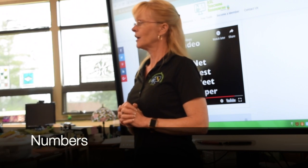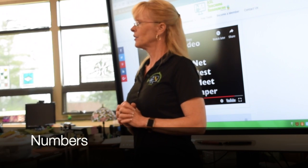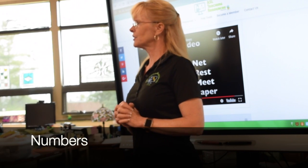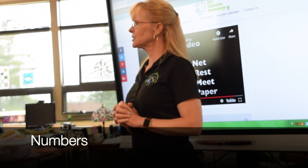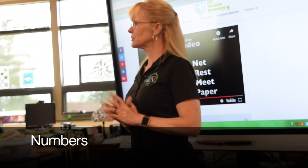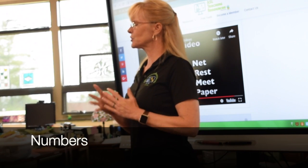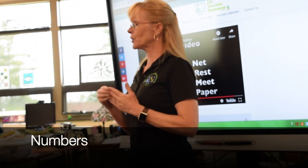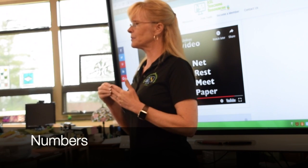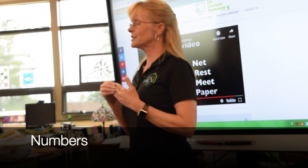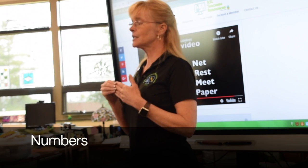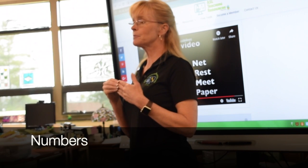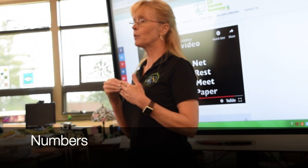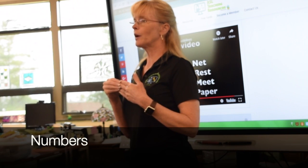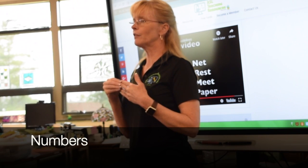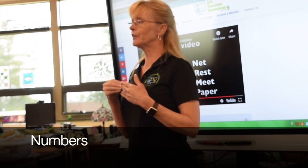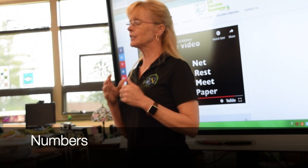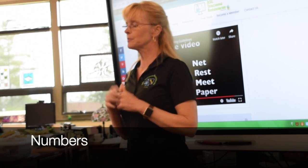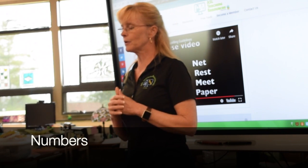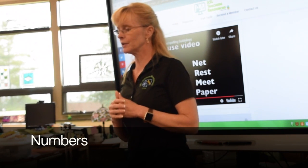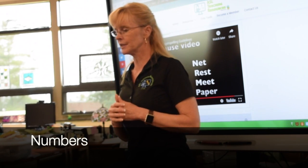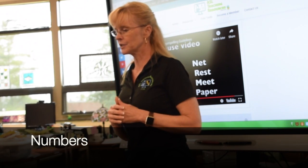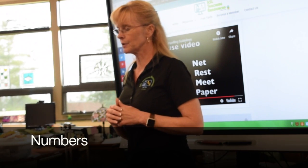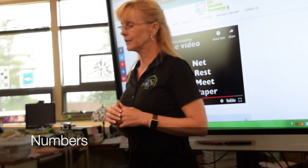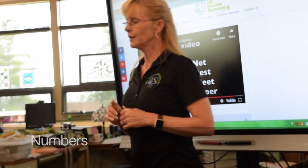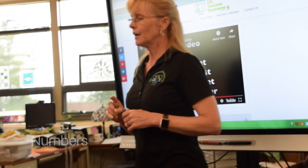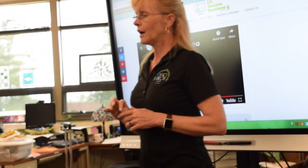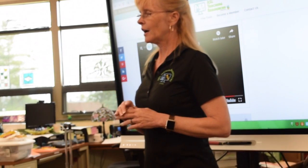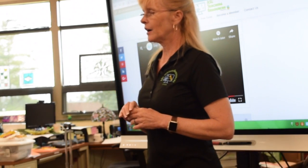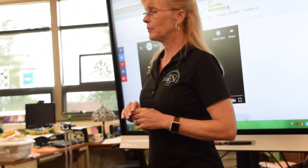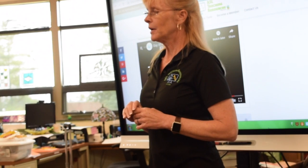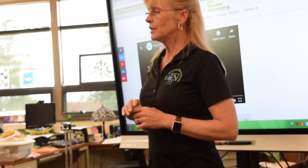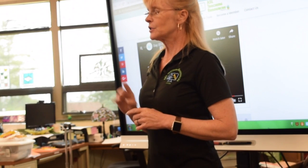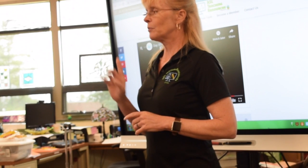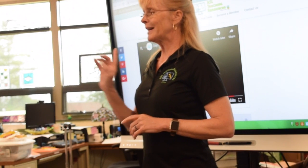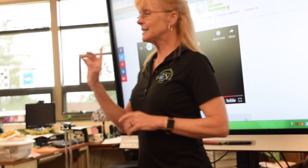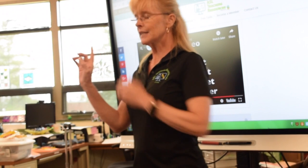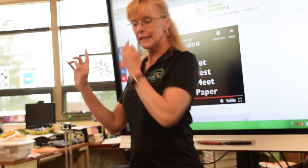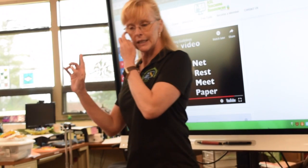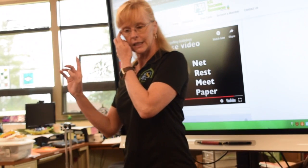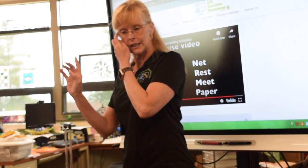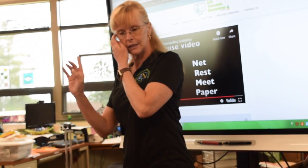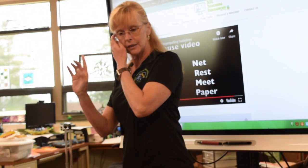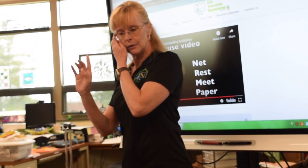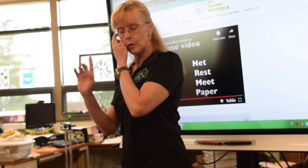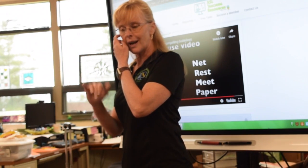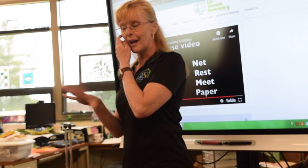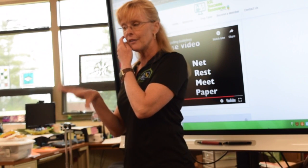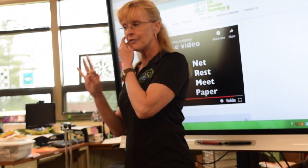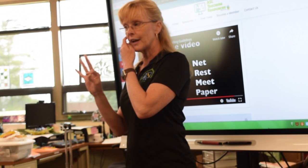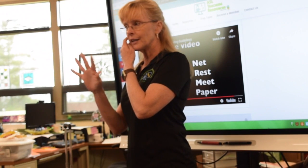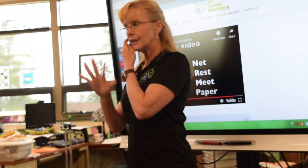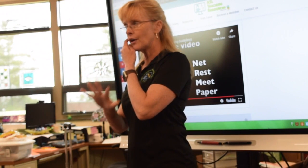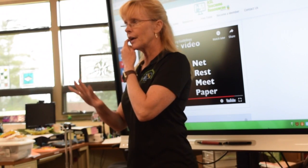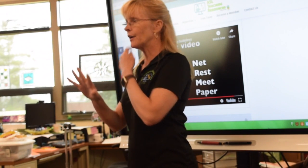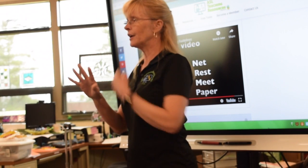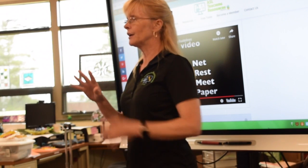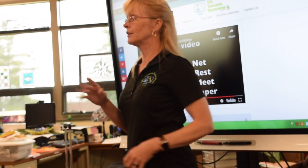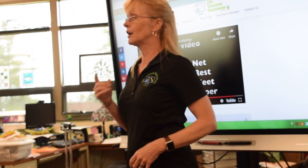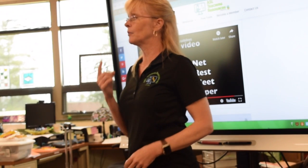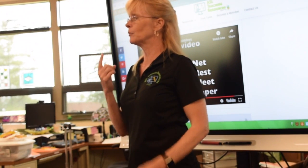There are some discrepancies, but we are flexible on this one. So basically, what I have found in our area,